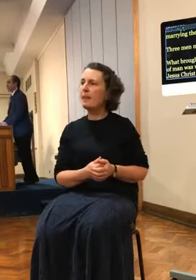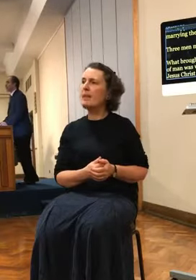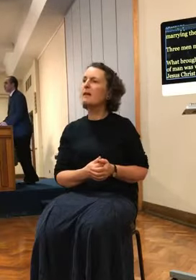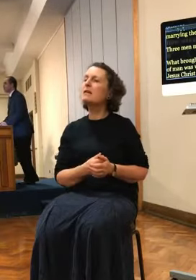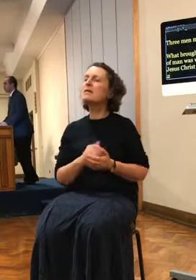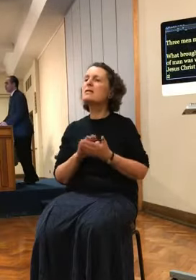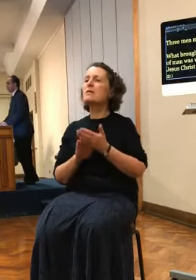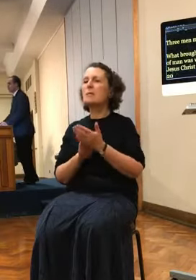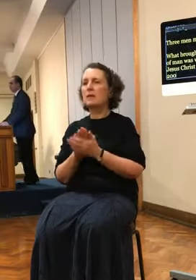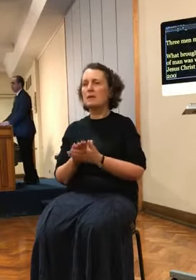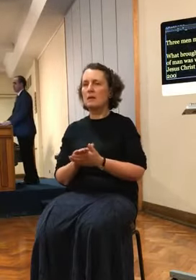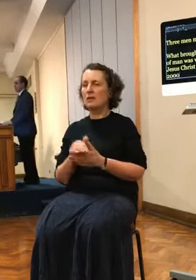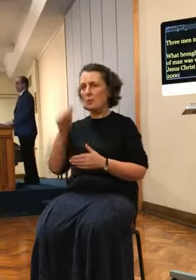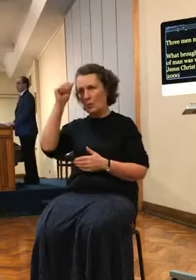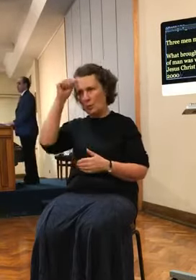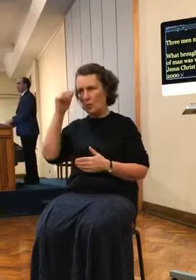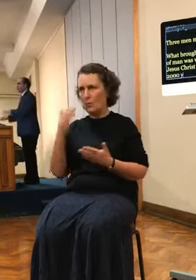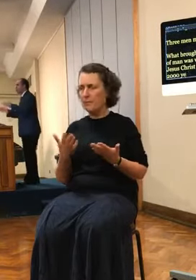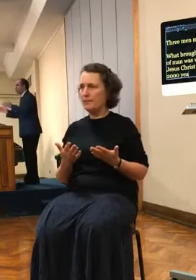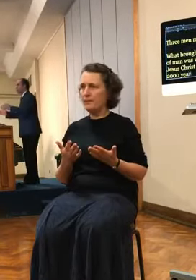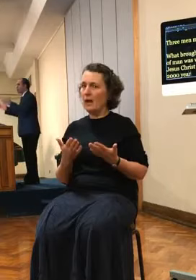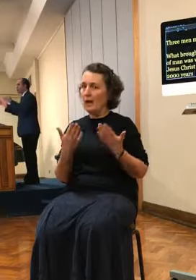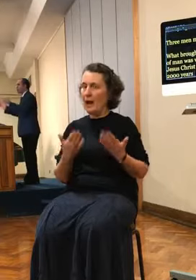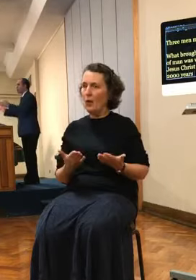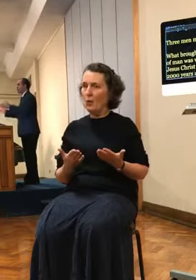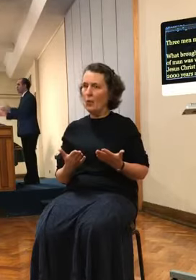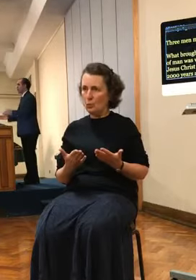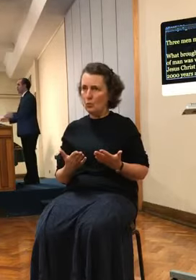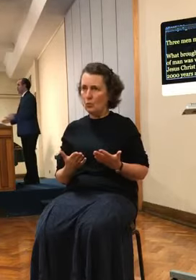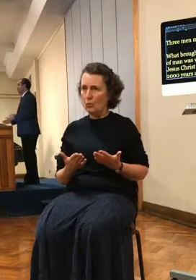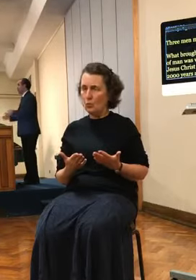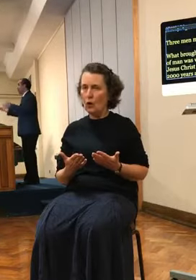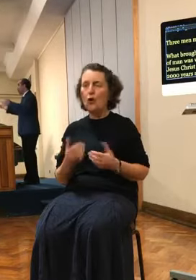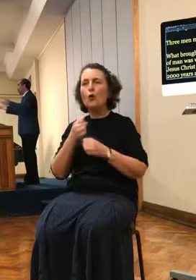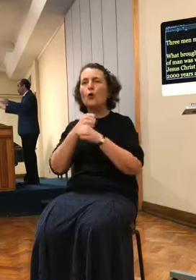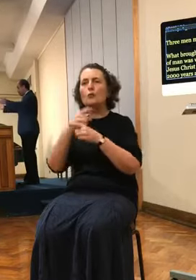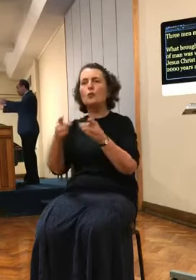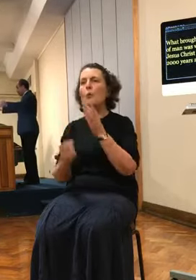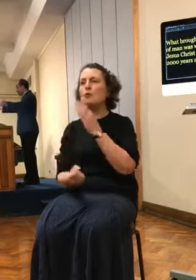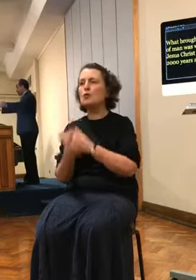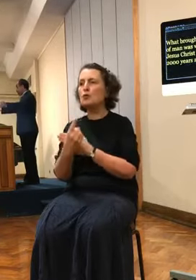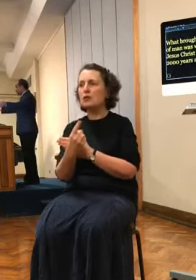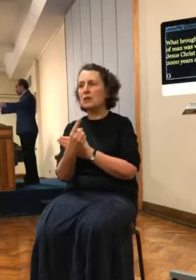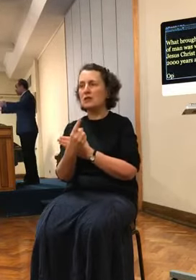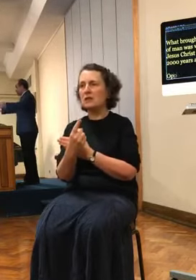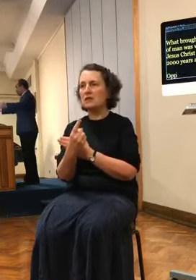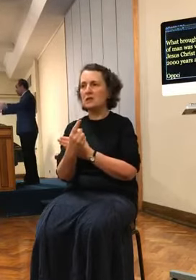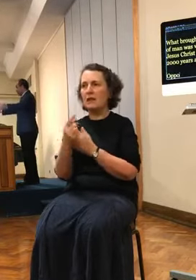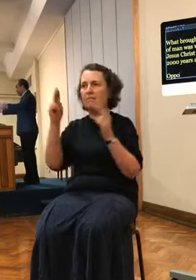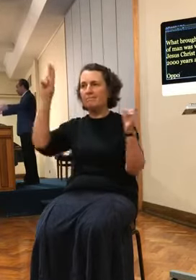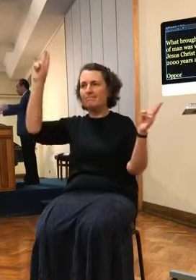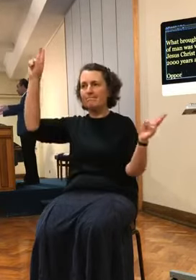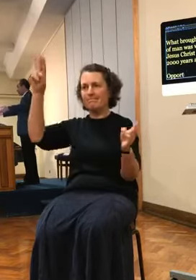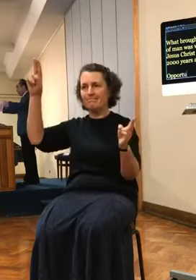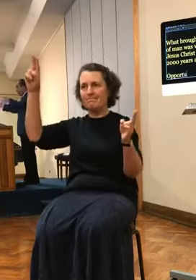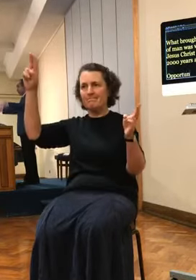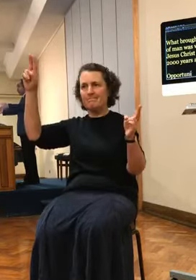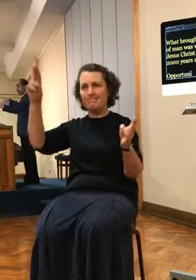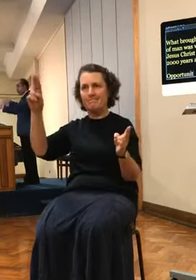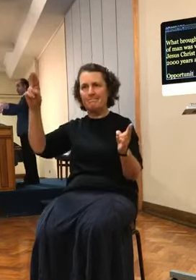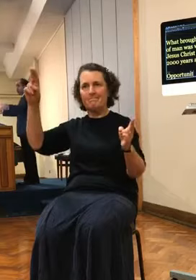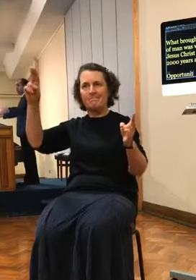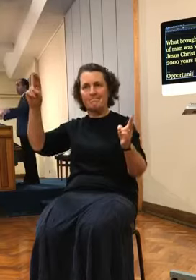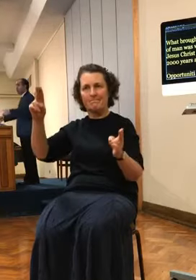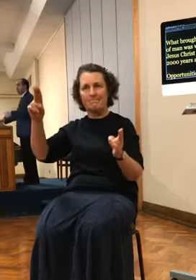Opportunities are fading away. You know that. Doors are closing. I was told in the past, in this nation, even in